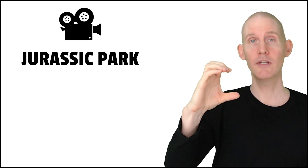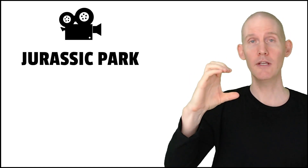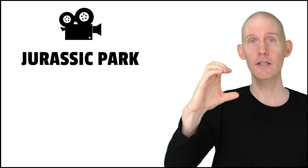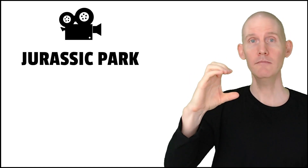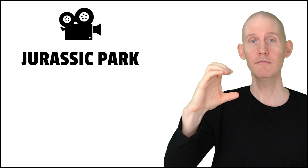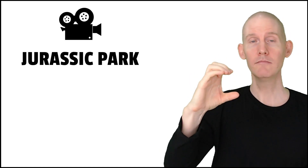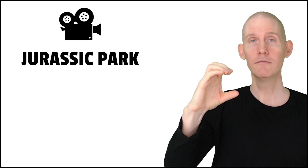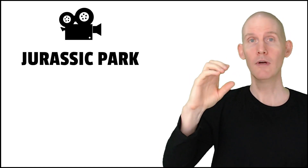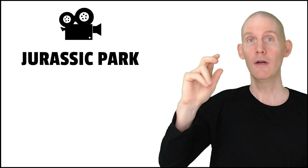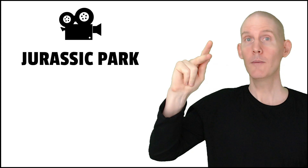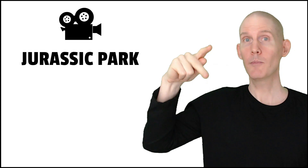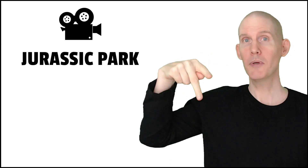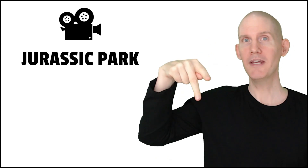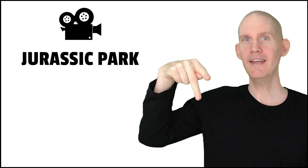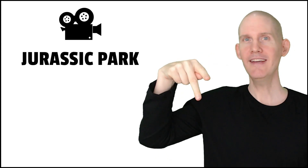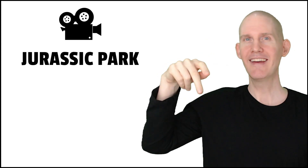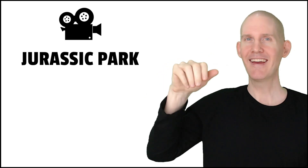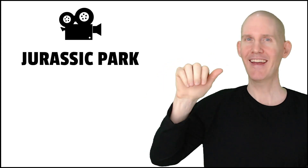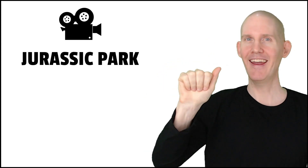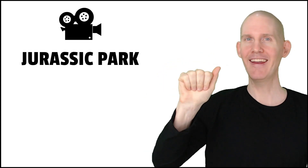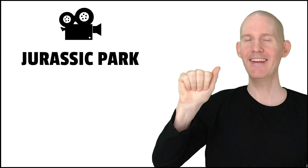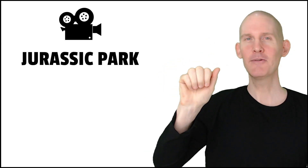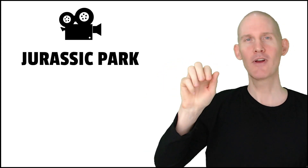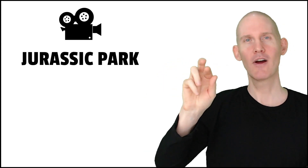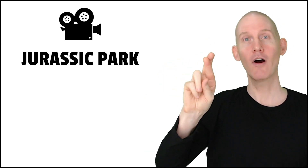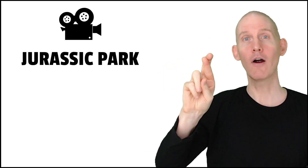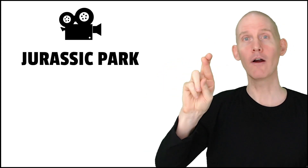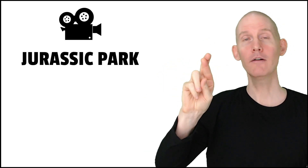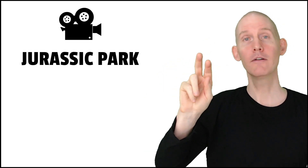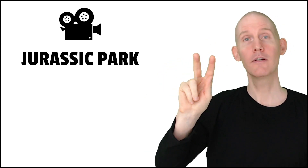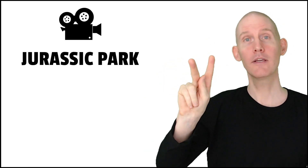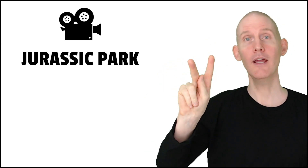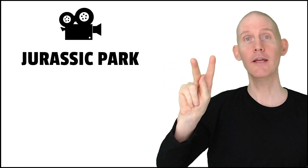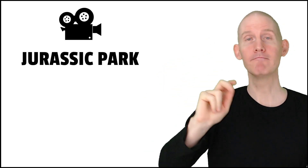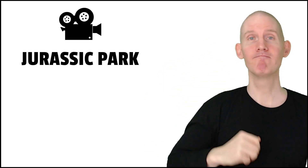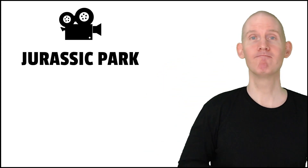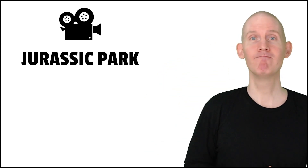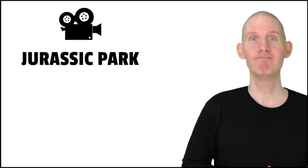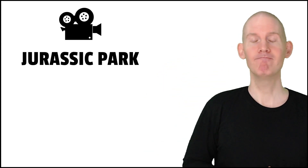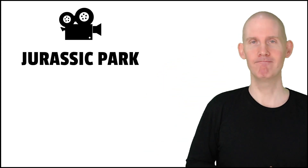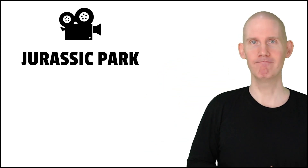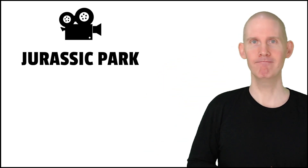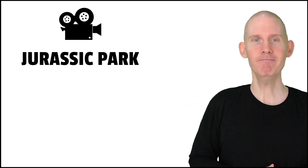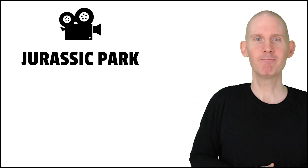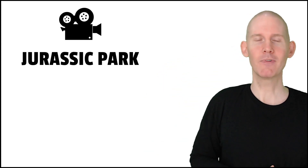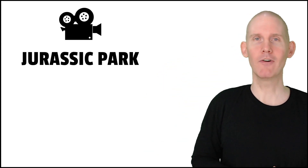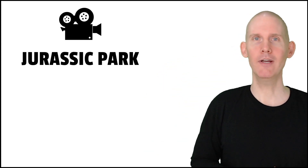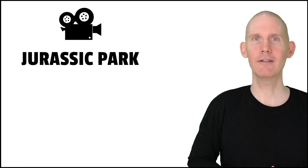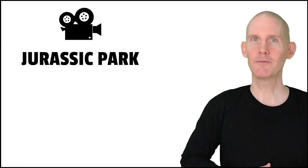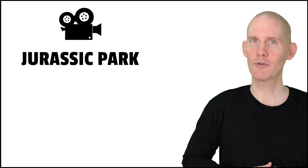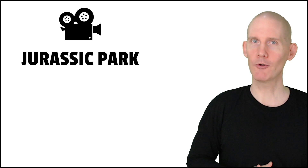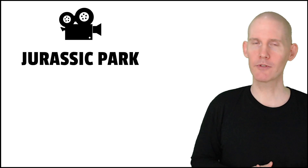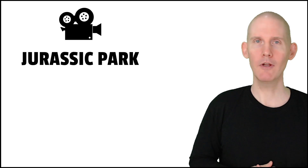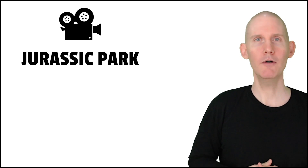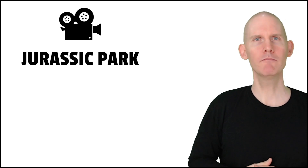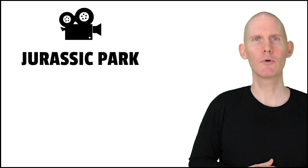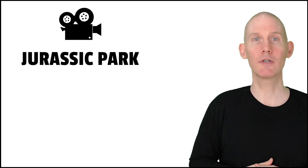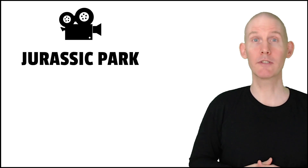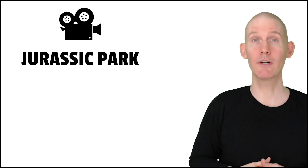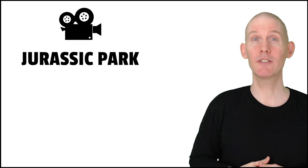C, P, A, R, K. All right, go slow. We're going to start speeding